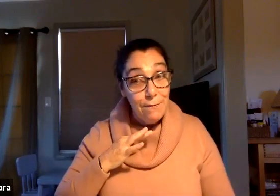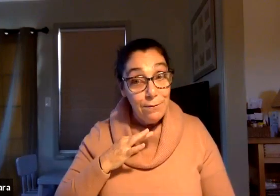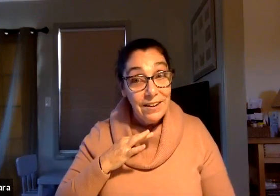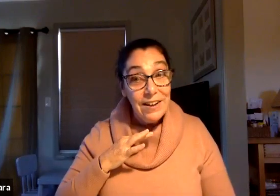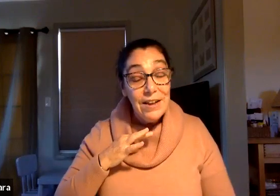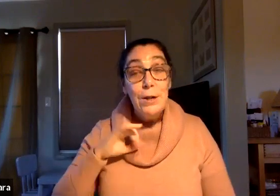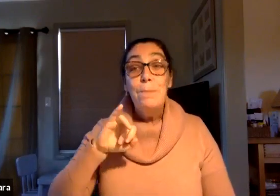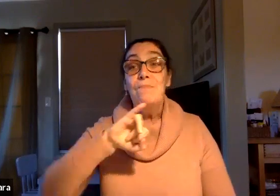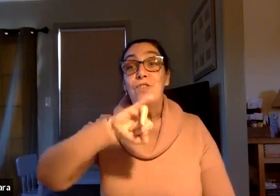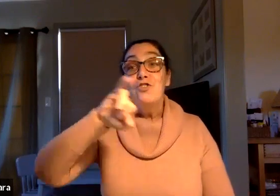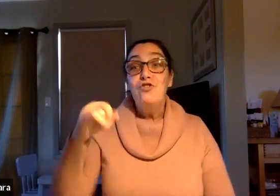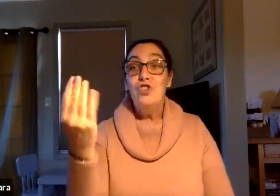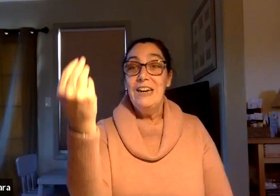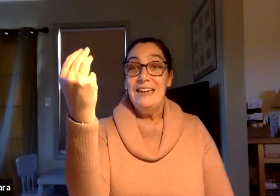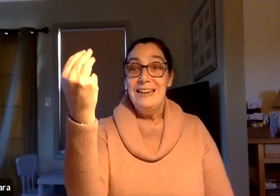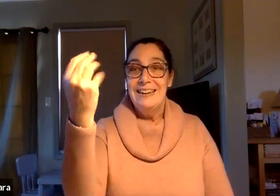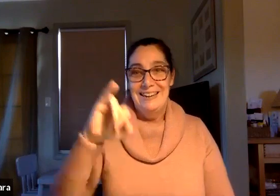staff, Janine.